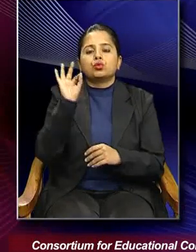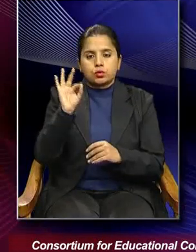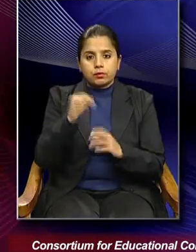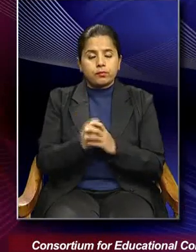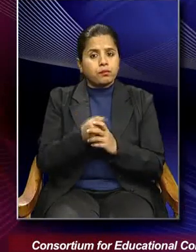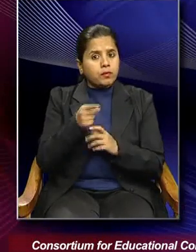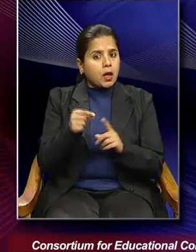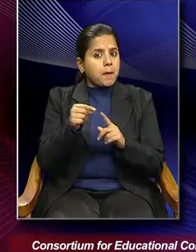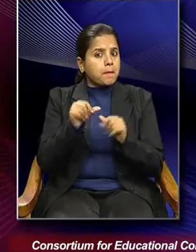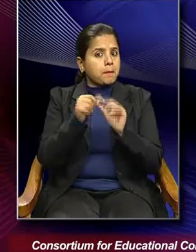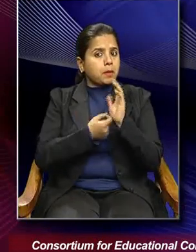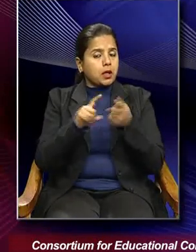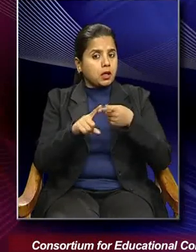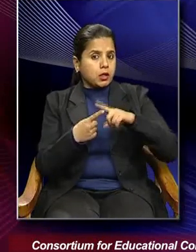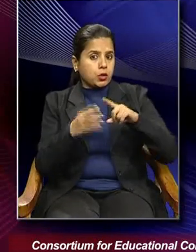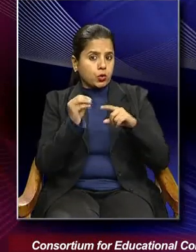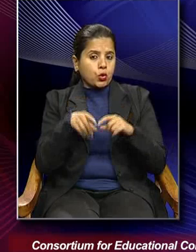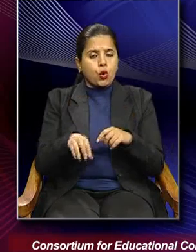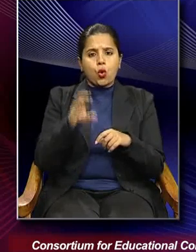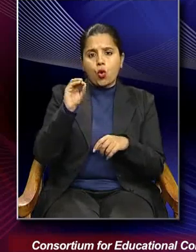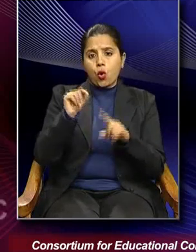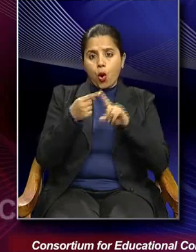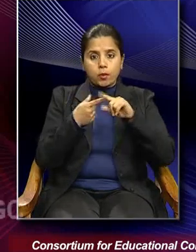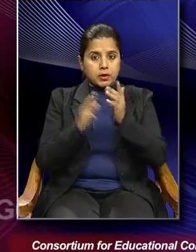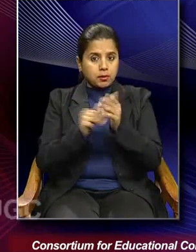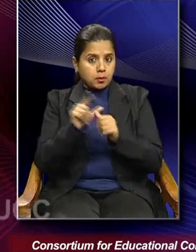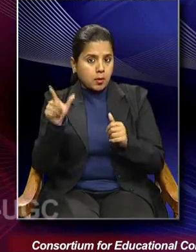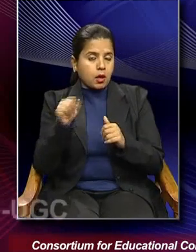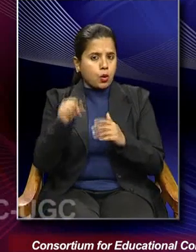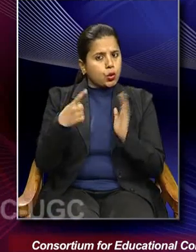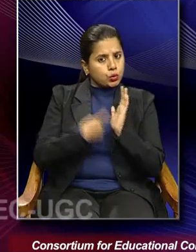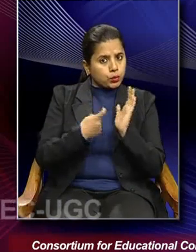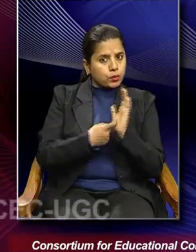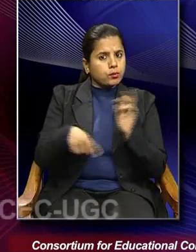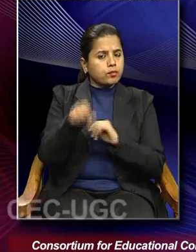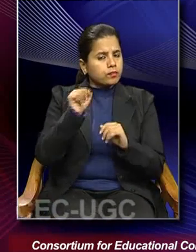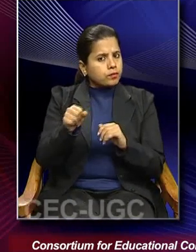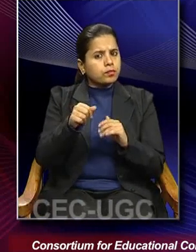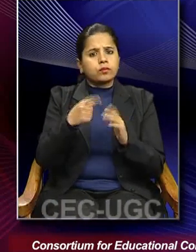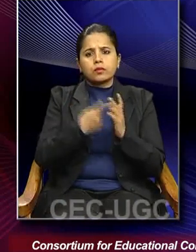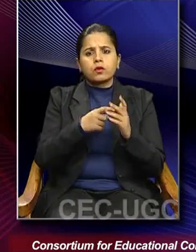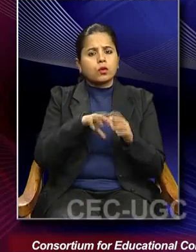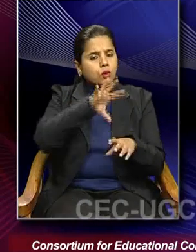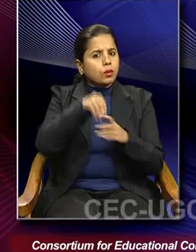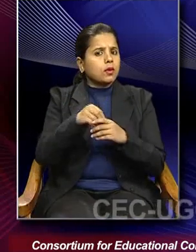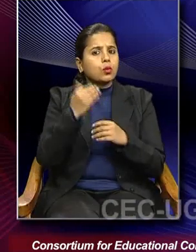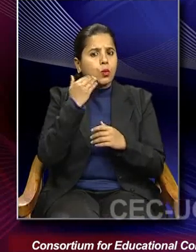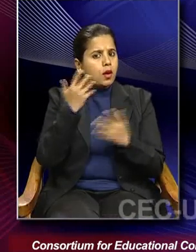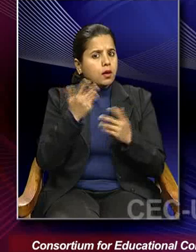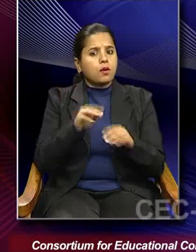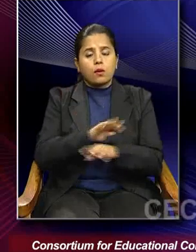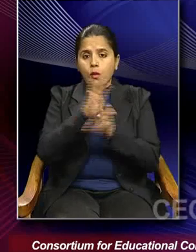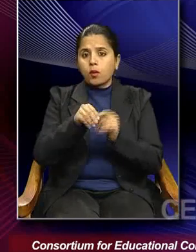the Pareto optimal principle or the Pareto criteria basically is fulfilled when all